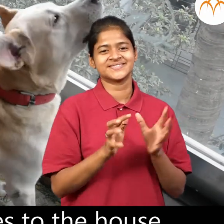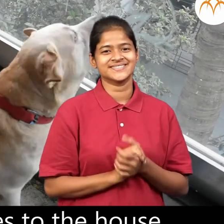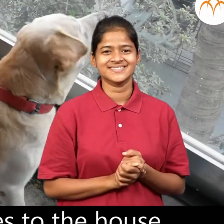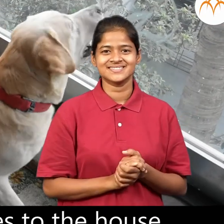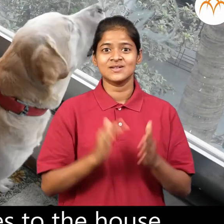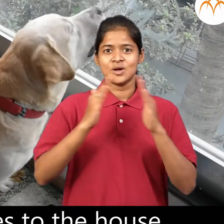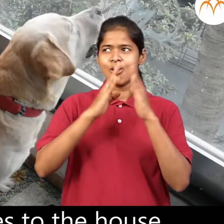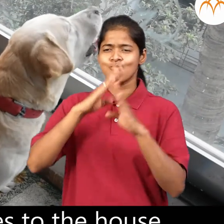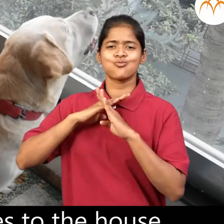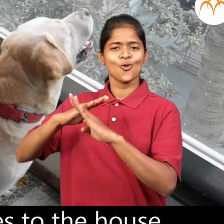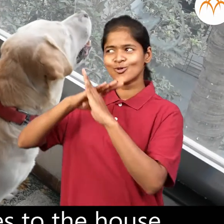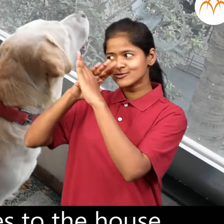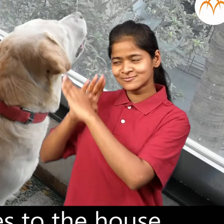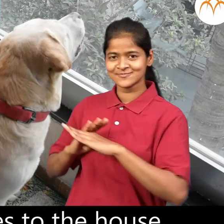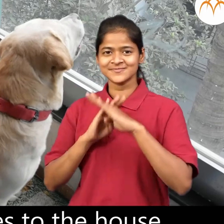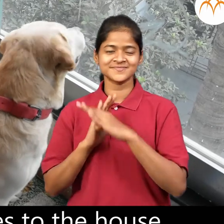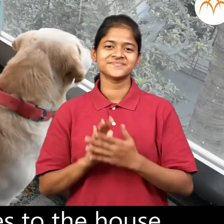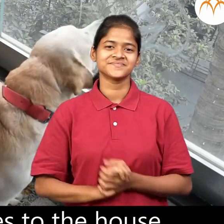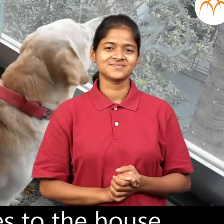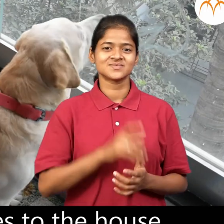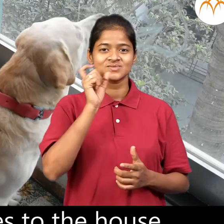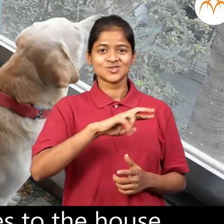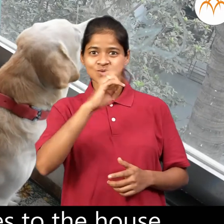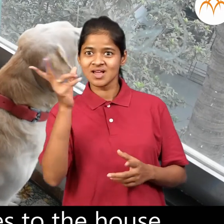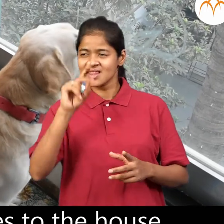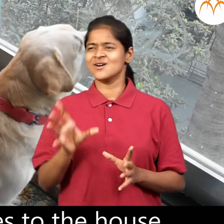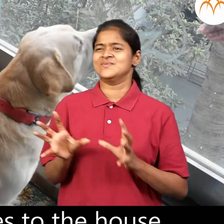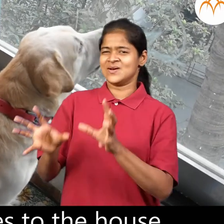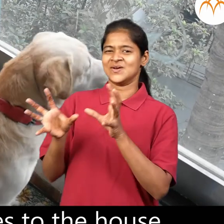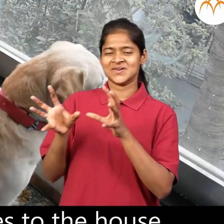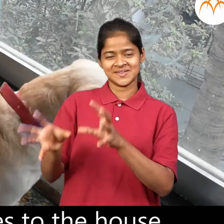stranger comes to the house. He bows, bow, bow at them.